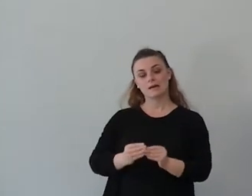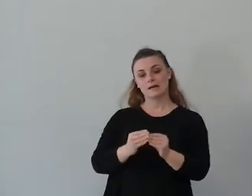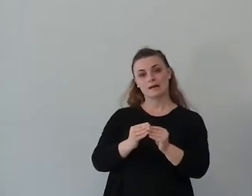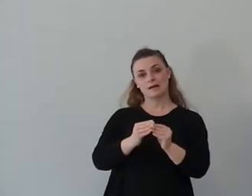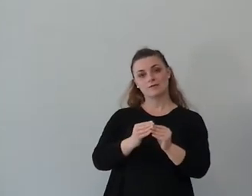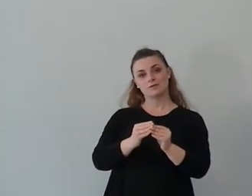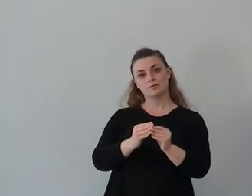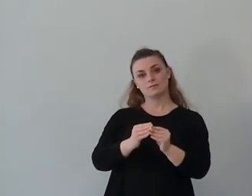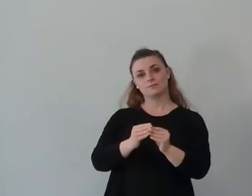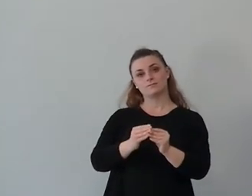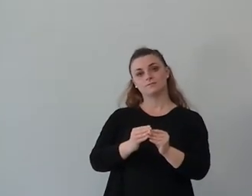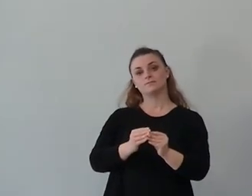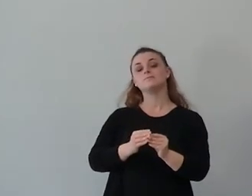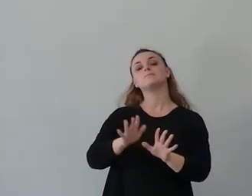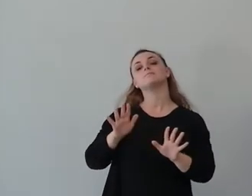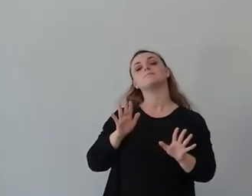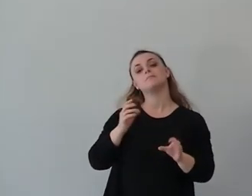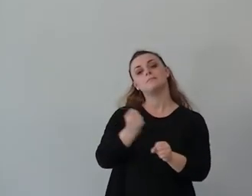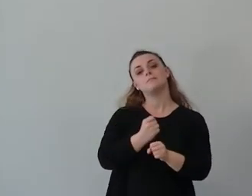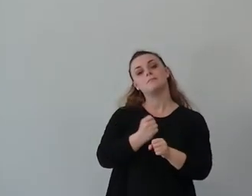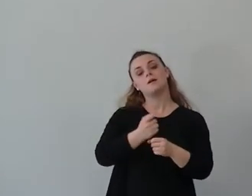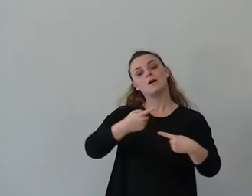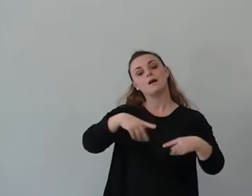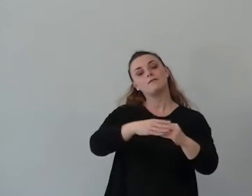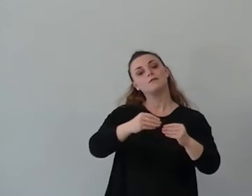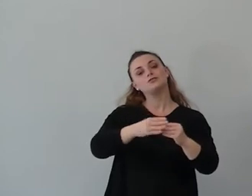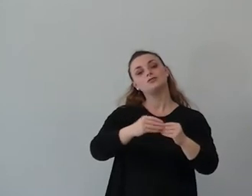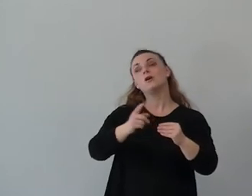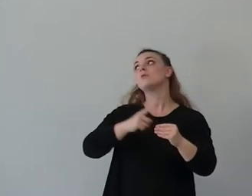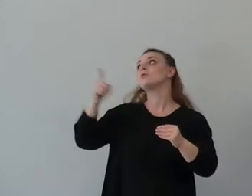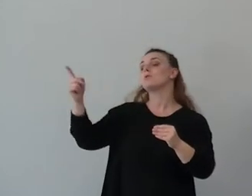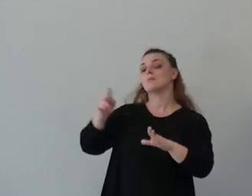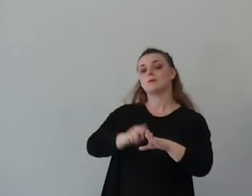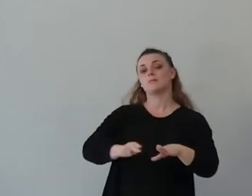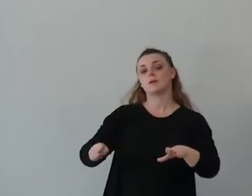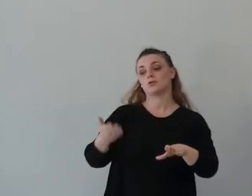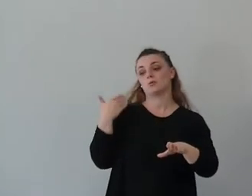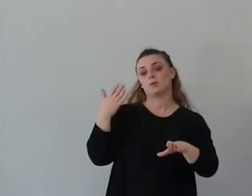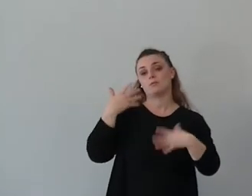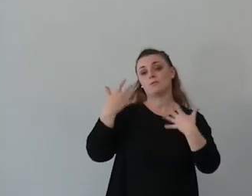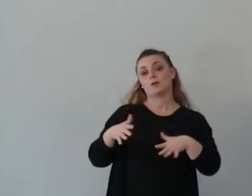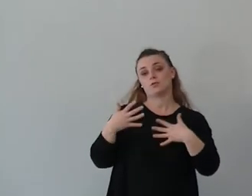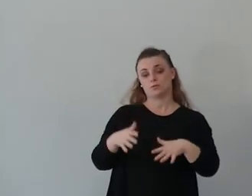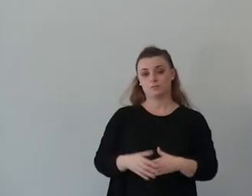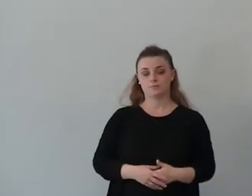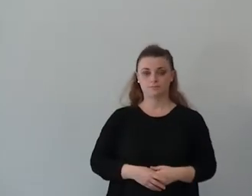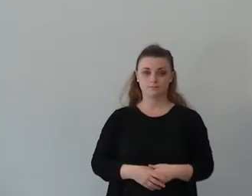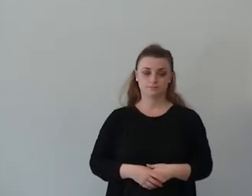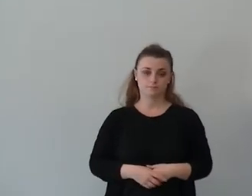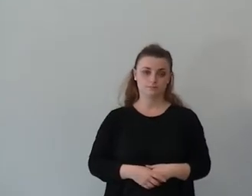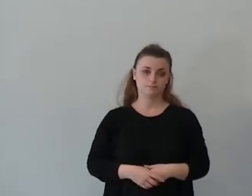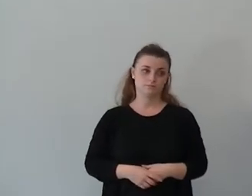ha precedentemente preparato affinché le pratichiamo. For it is by grace you have been saved, through